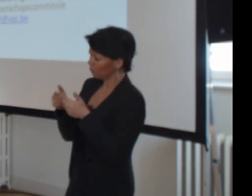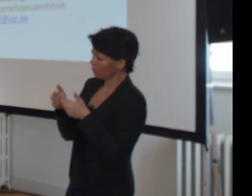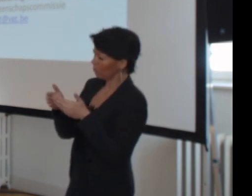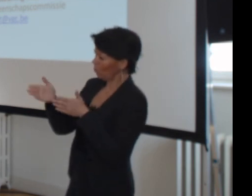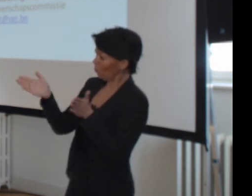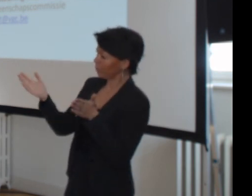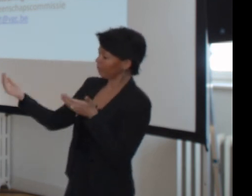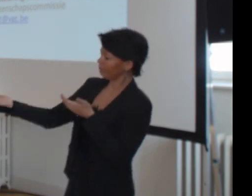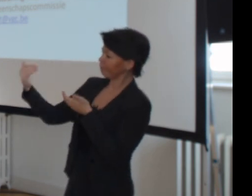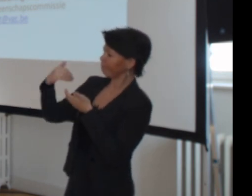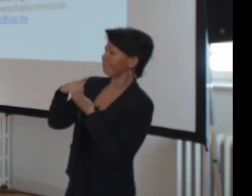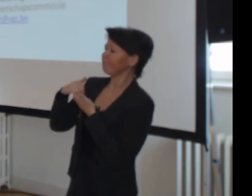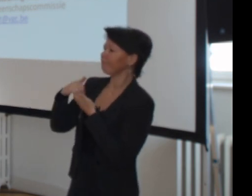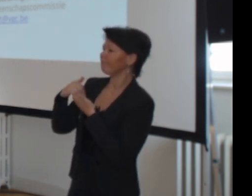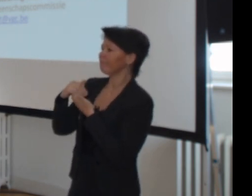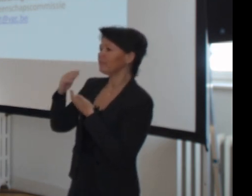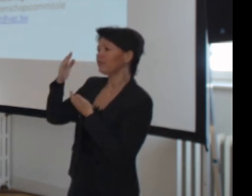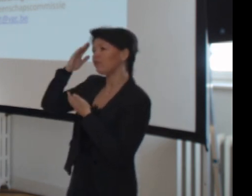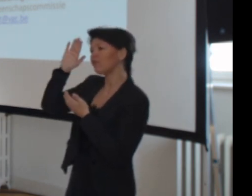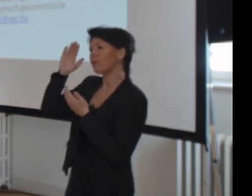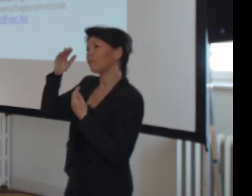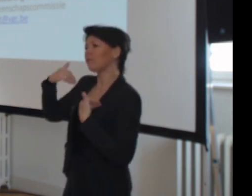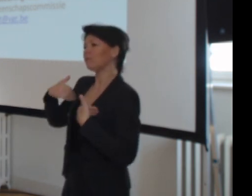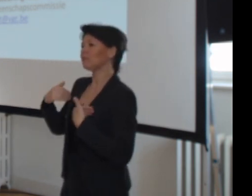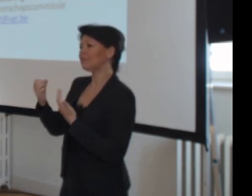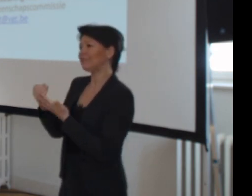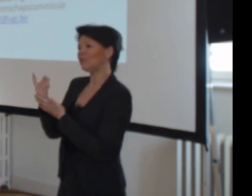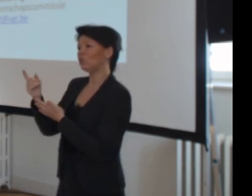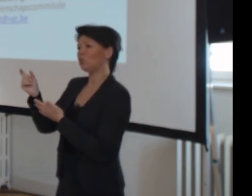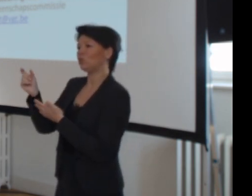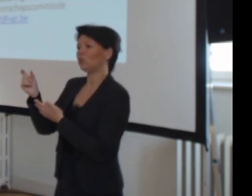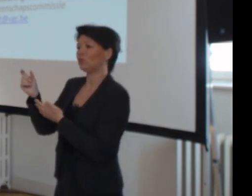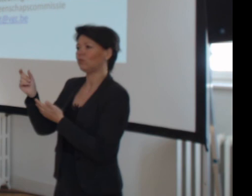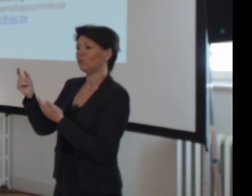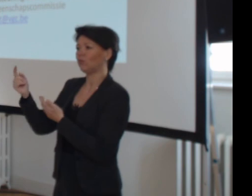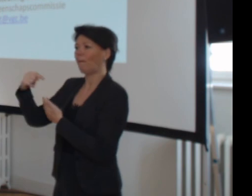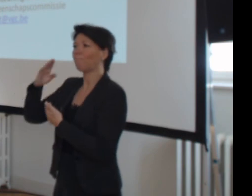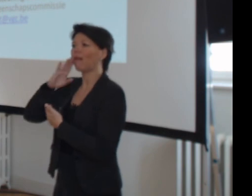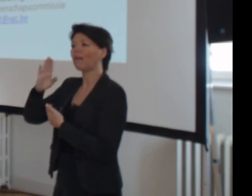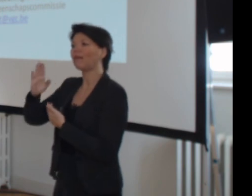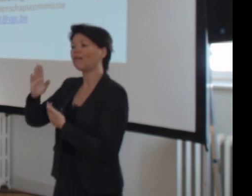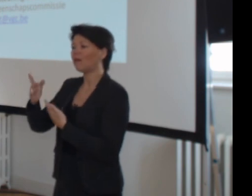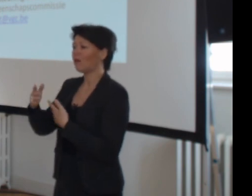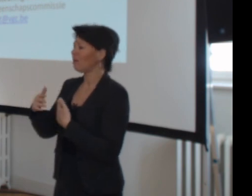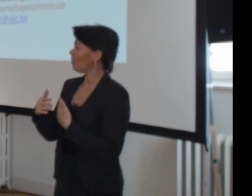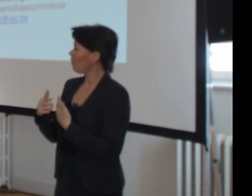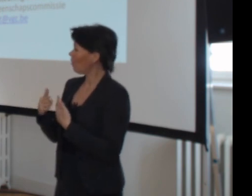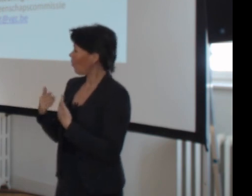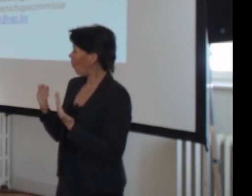to persons with another home language than the language of the country they come to?